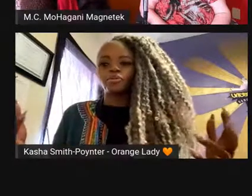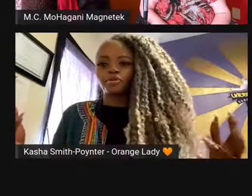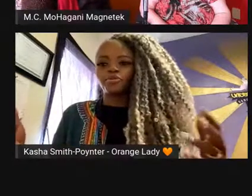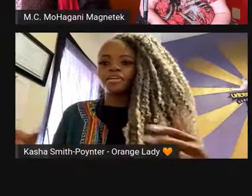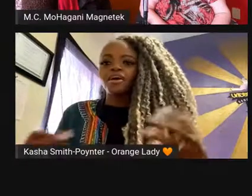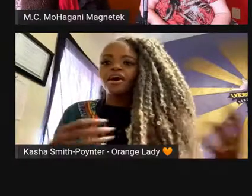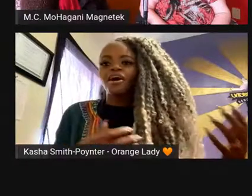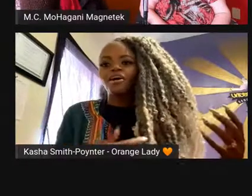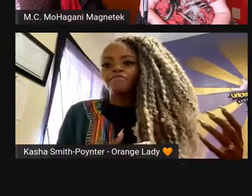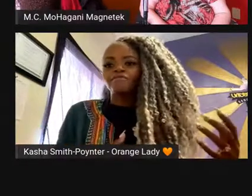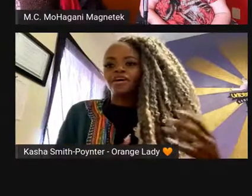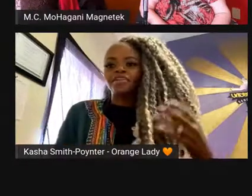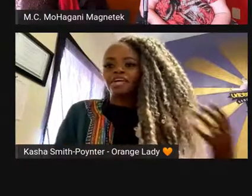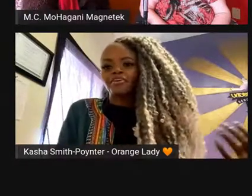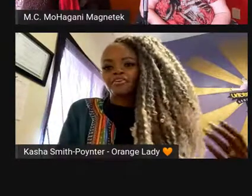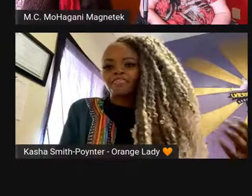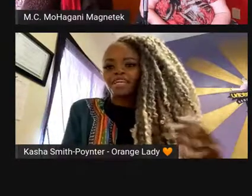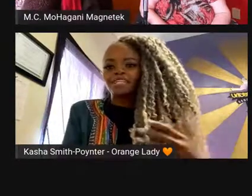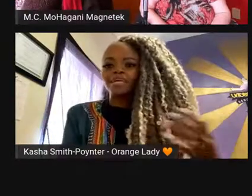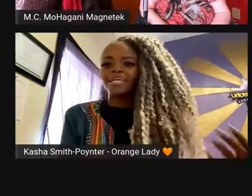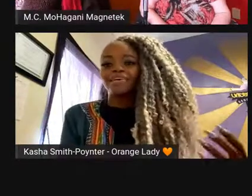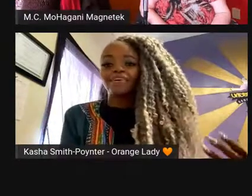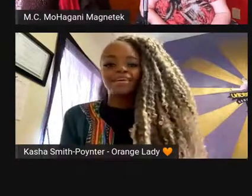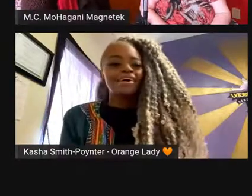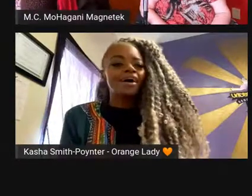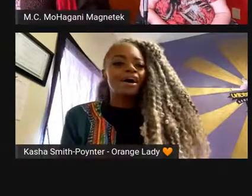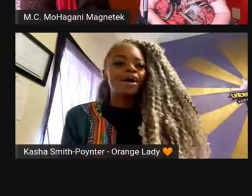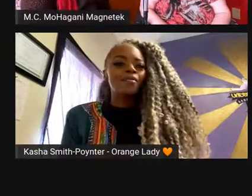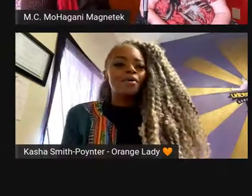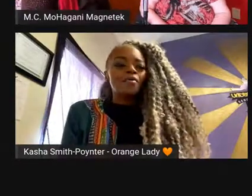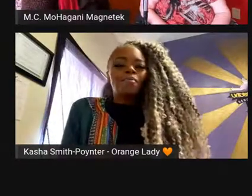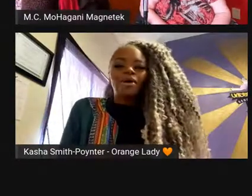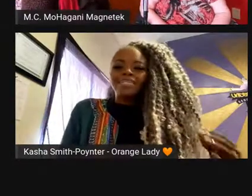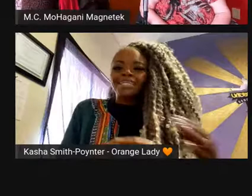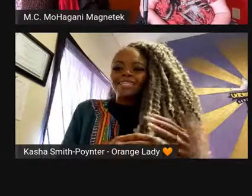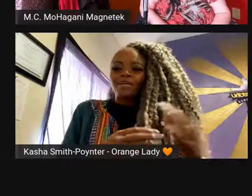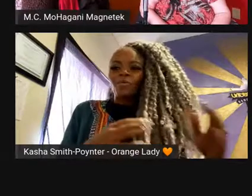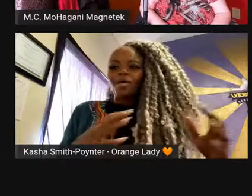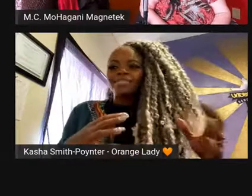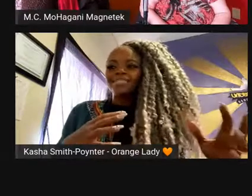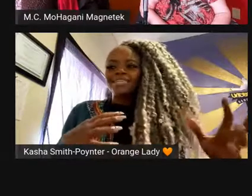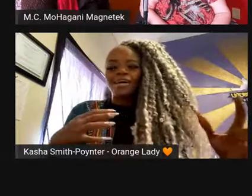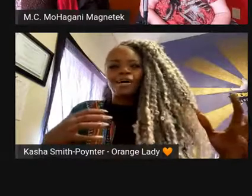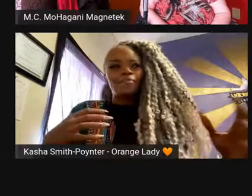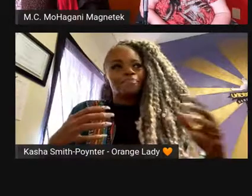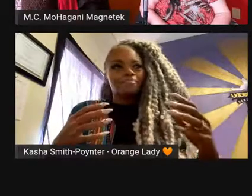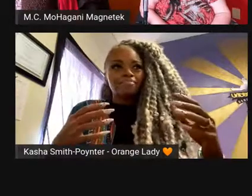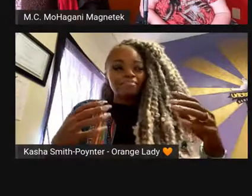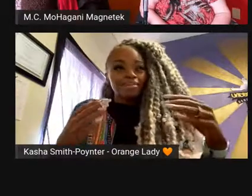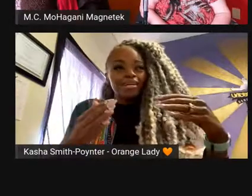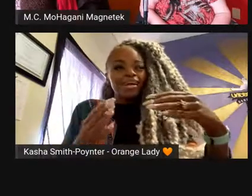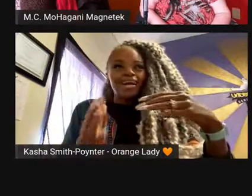visual interpreters of the narrative that is being given. But since there was